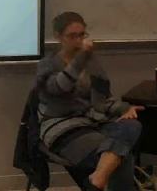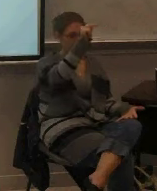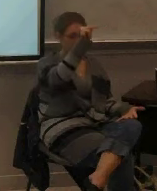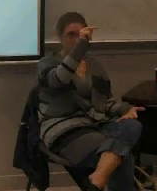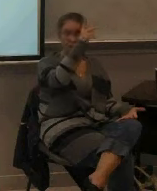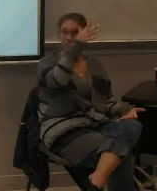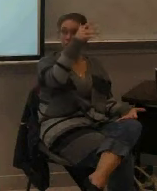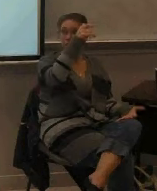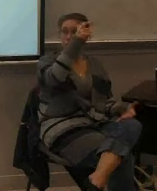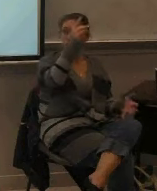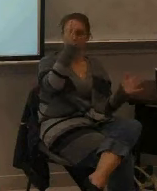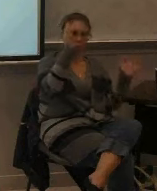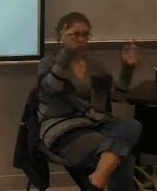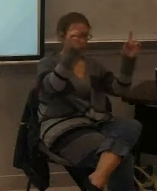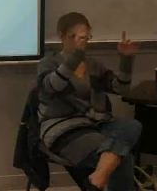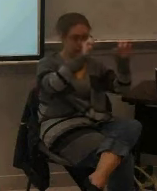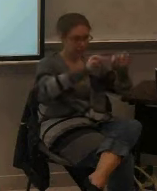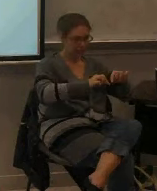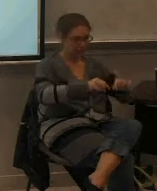of going down into,